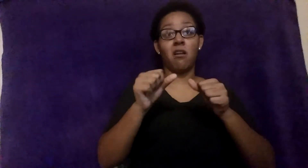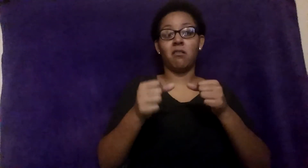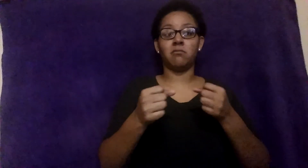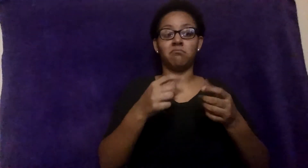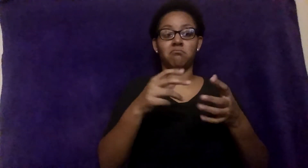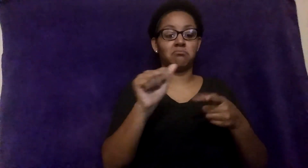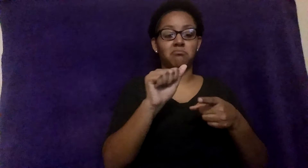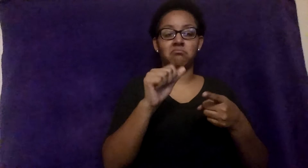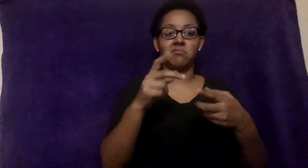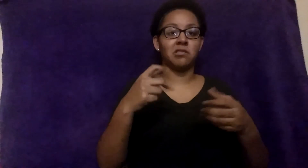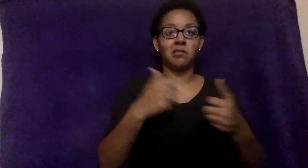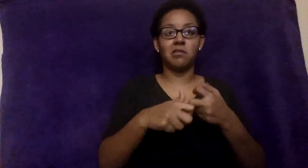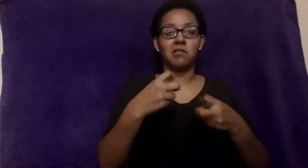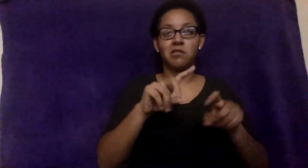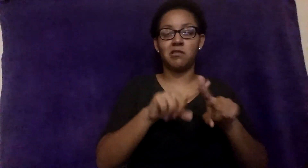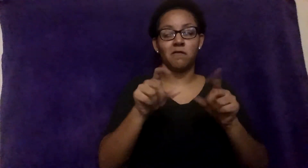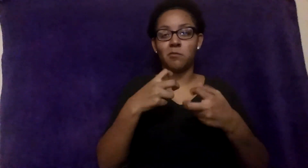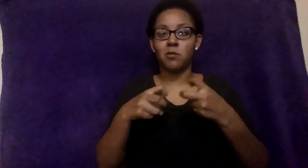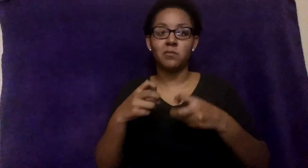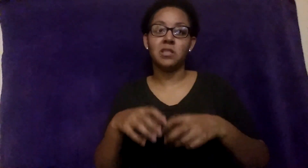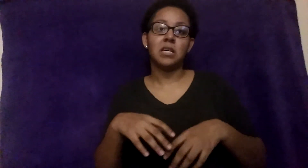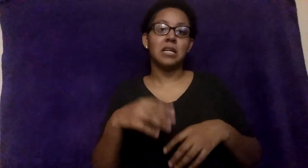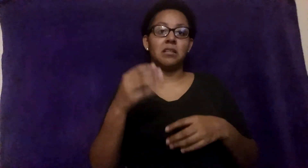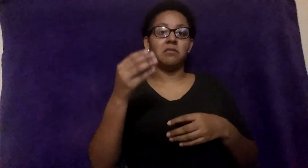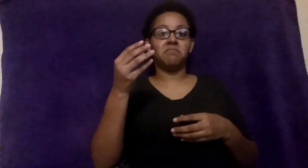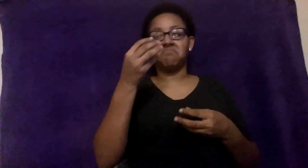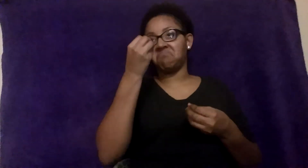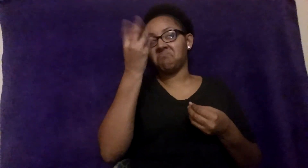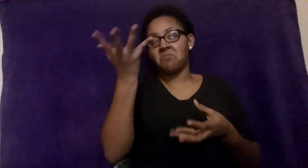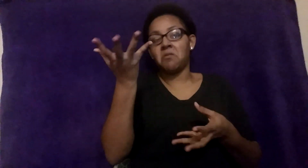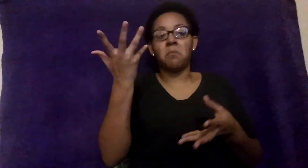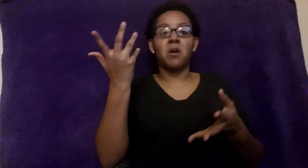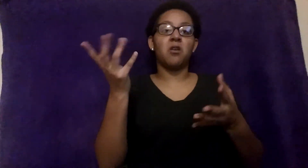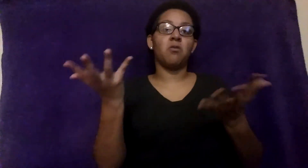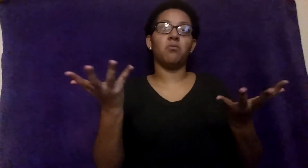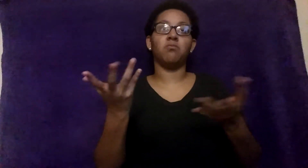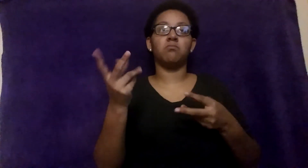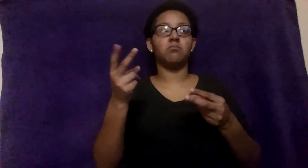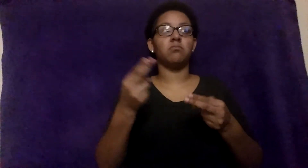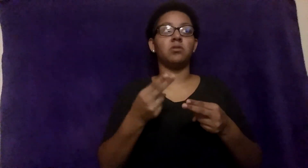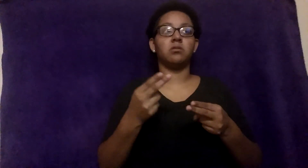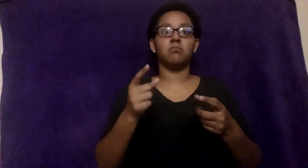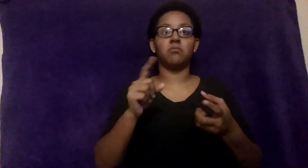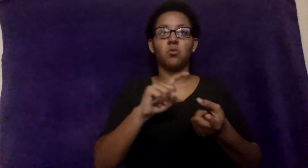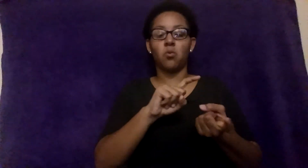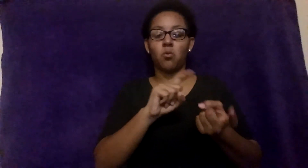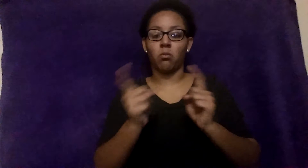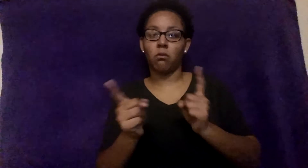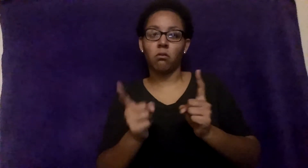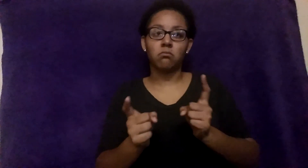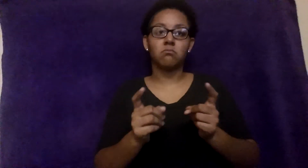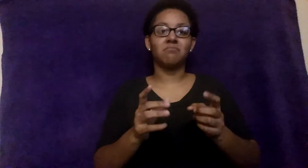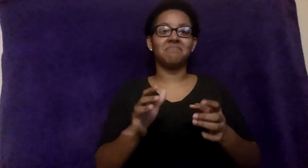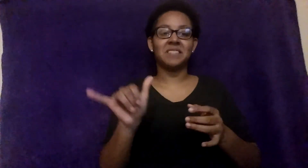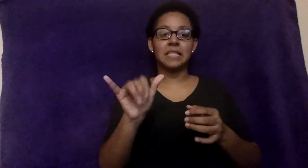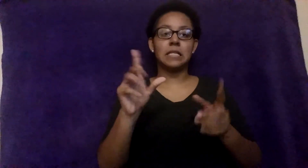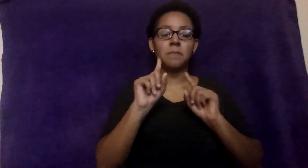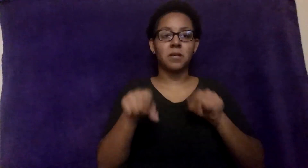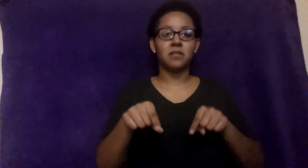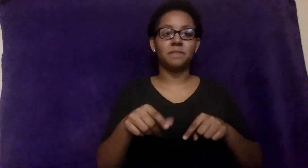it doesn't matter what order you know. 5 plus 6 is the same thing as 6 plus 5. And that makes sense. If I have 5 avocados and you give me